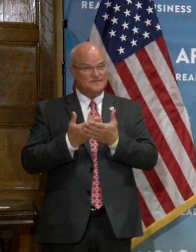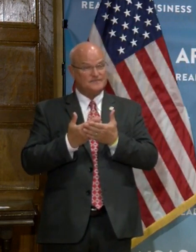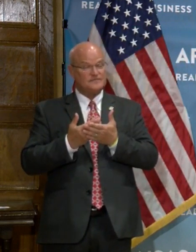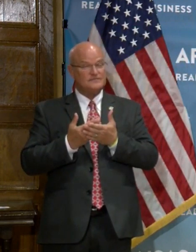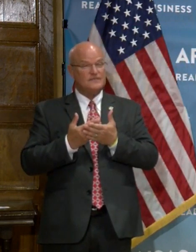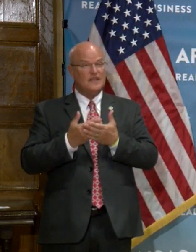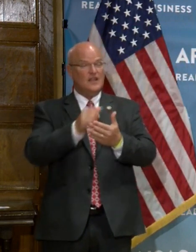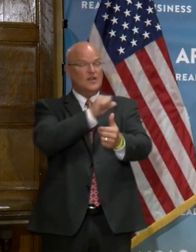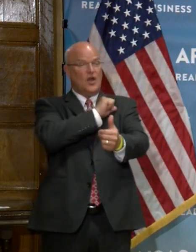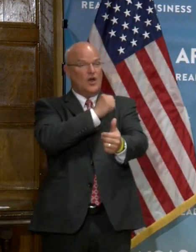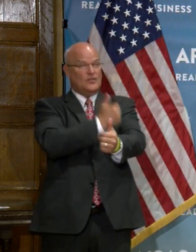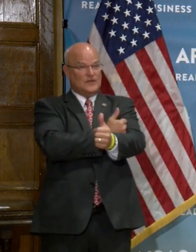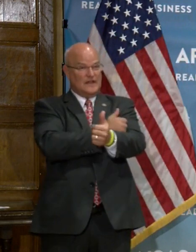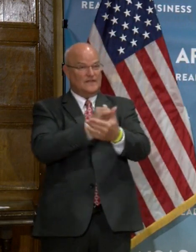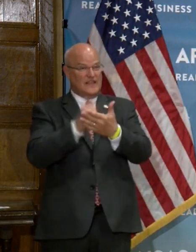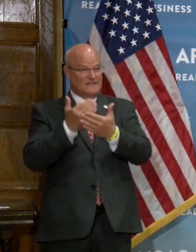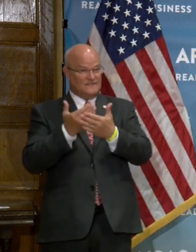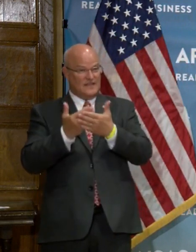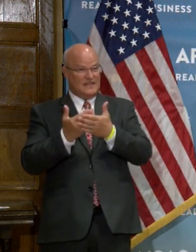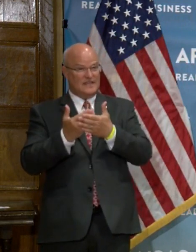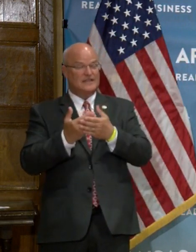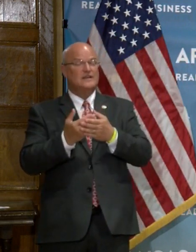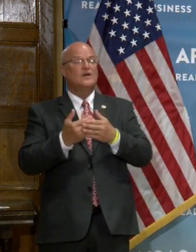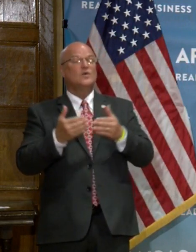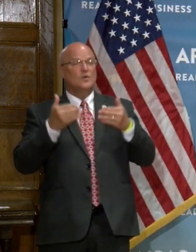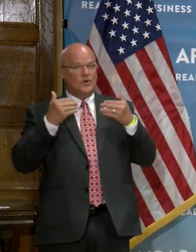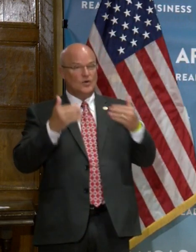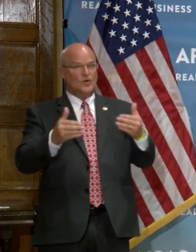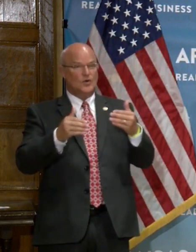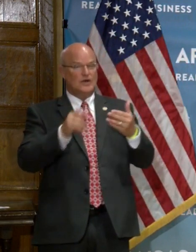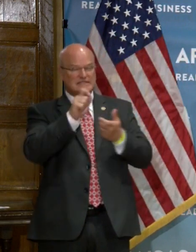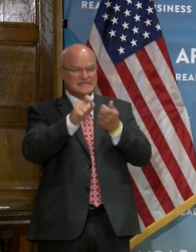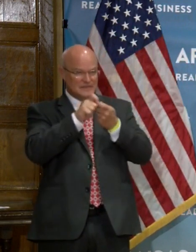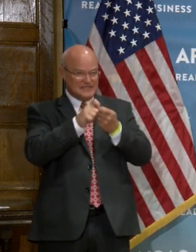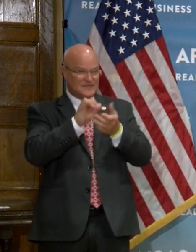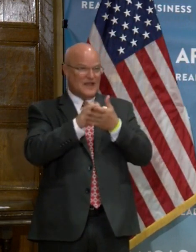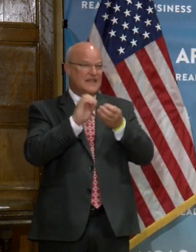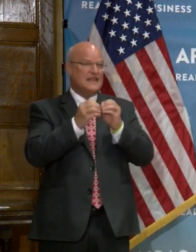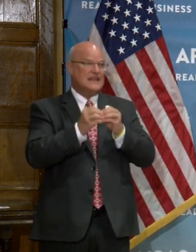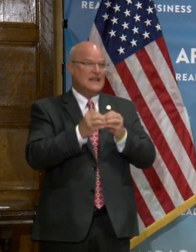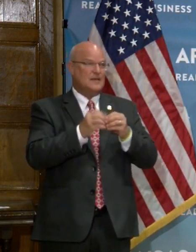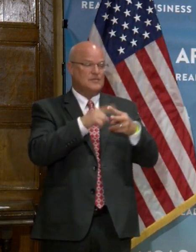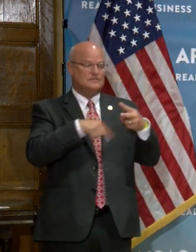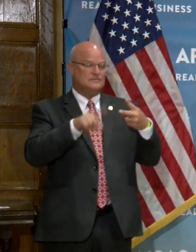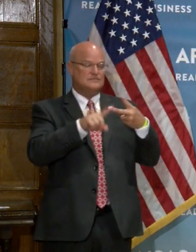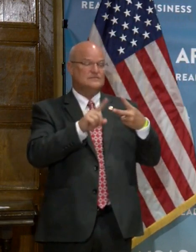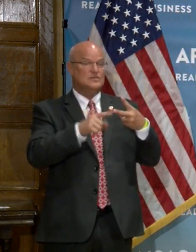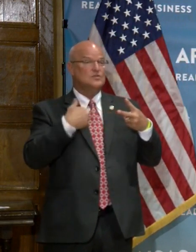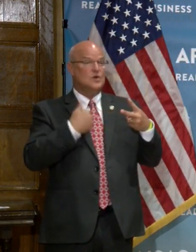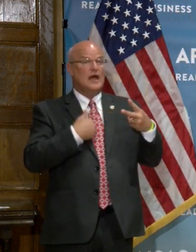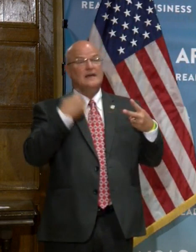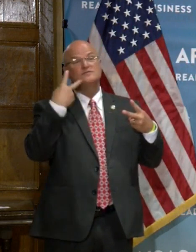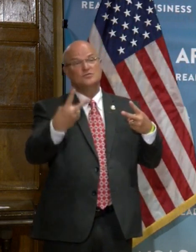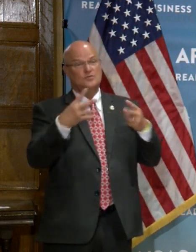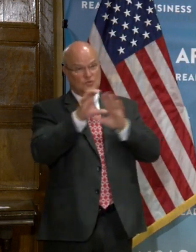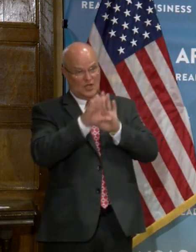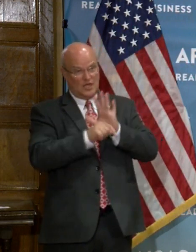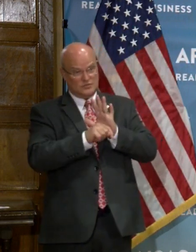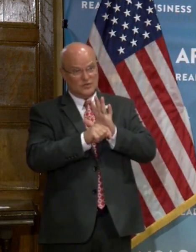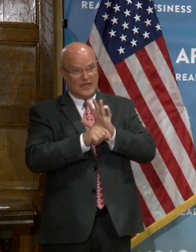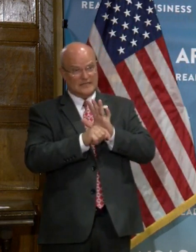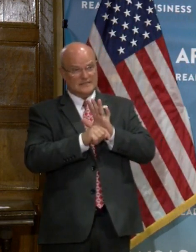and authorization for that funding, we'll go ahead and specify the number two. So we'll have two